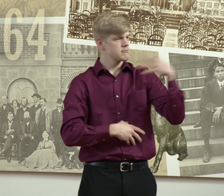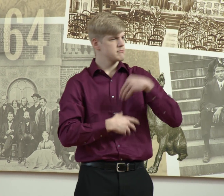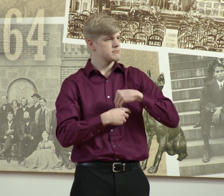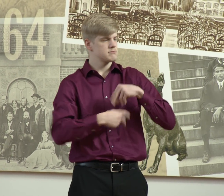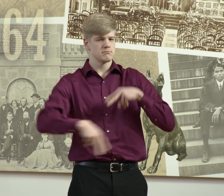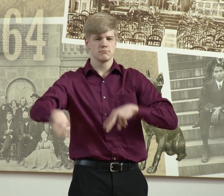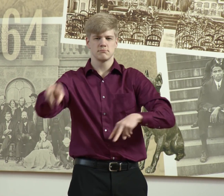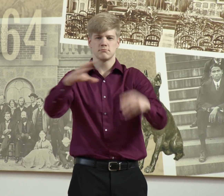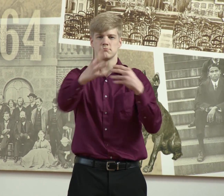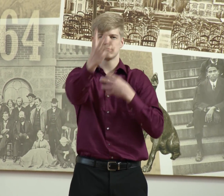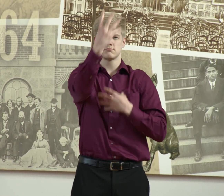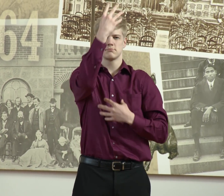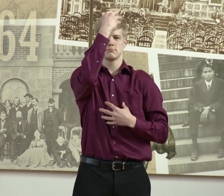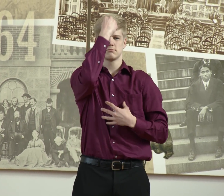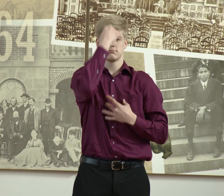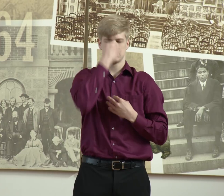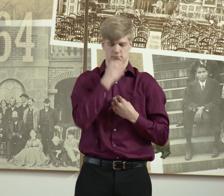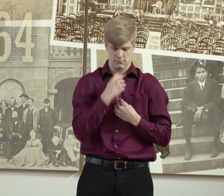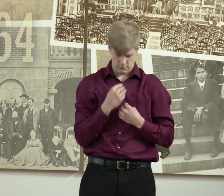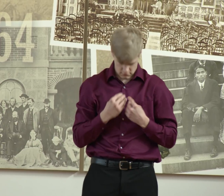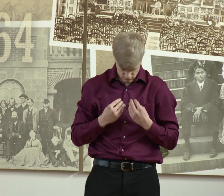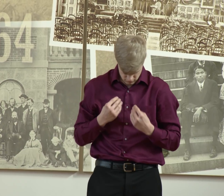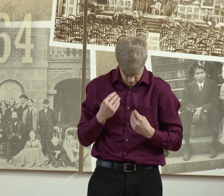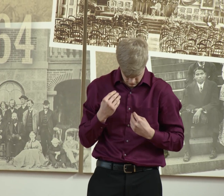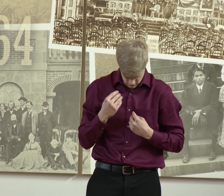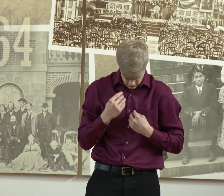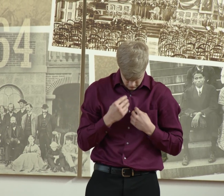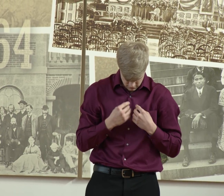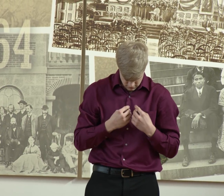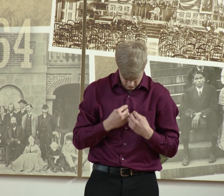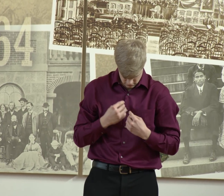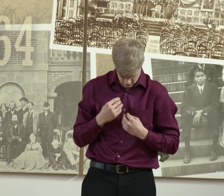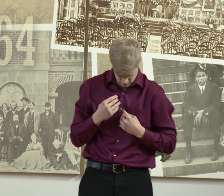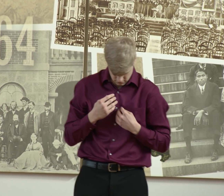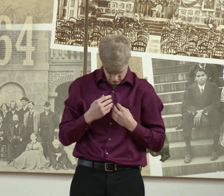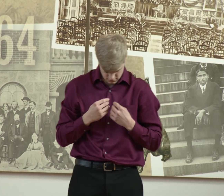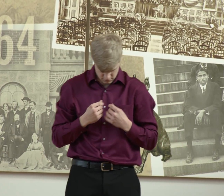to magent. And out Herod's, Herod, pray you, avoid it.